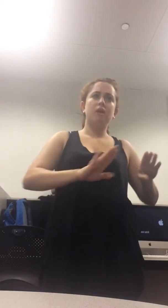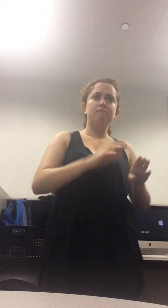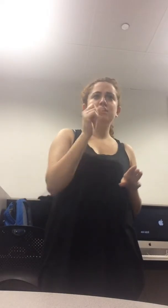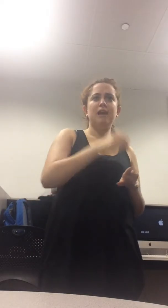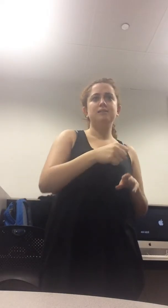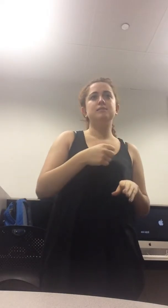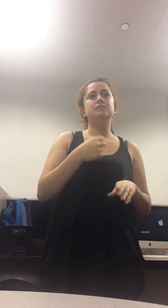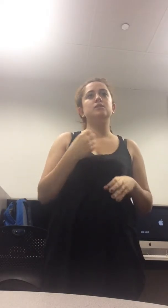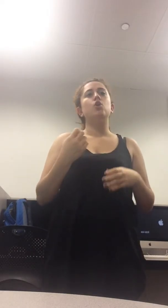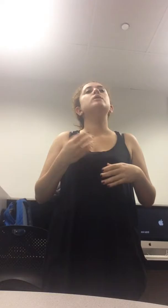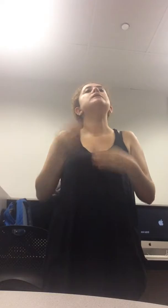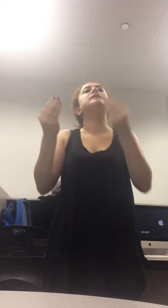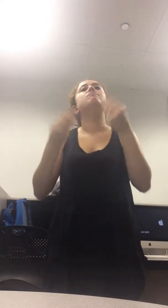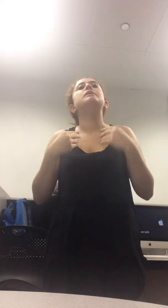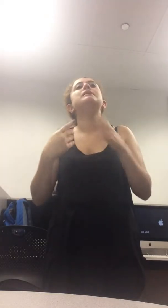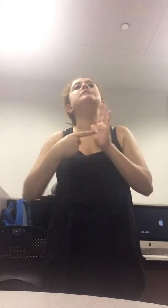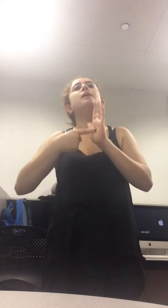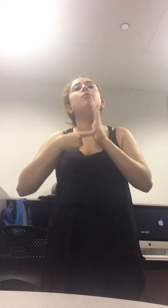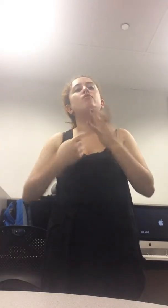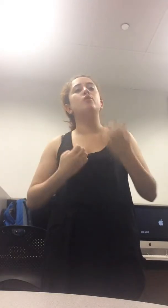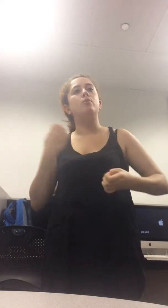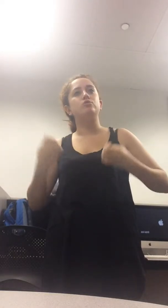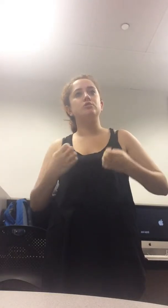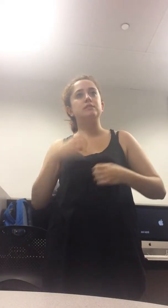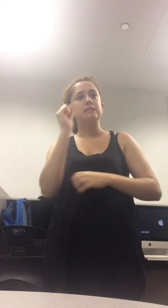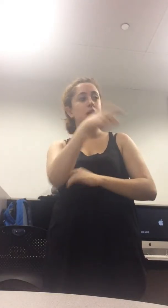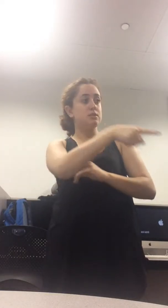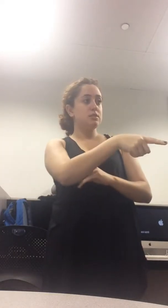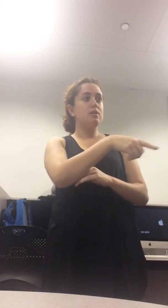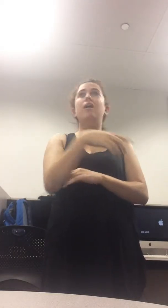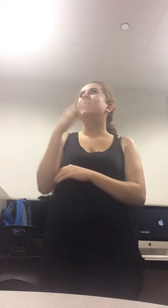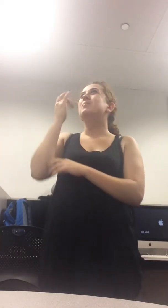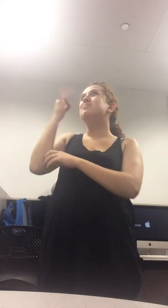example of an emotion. Priscilla, back up. Yes. Like if you're